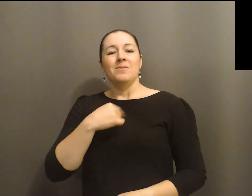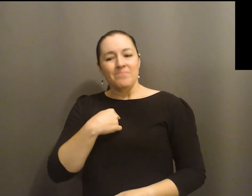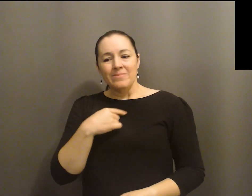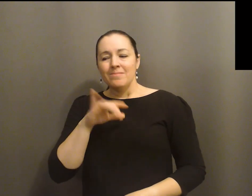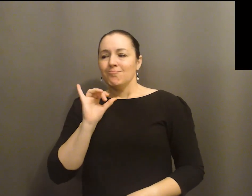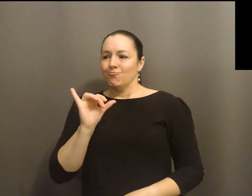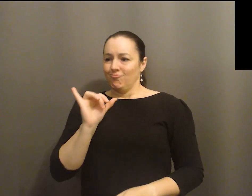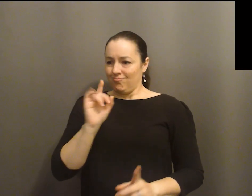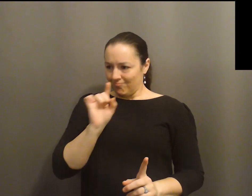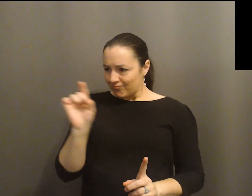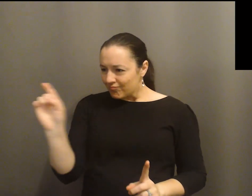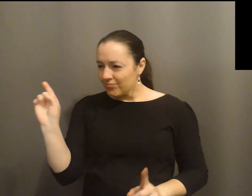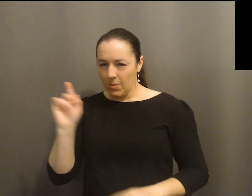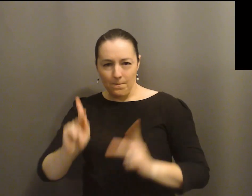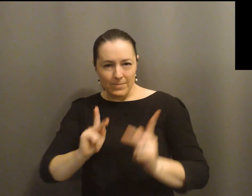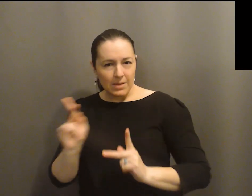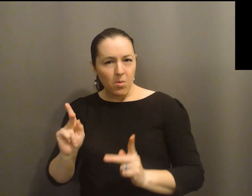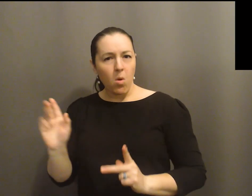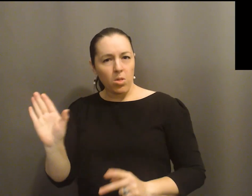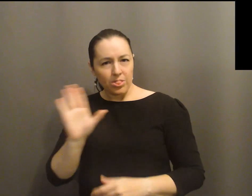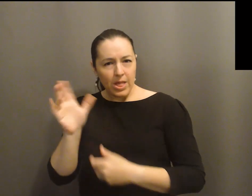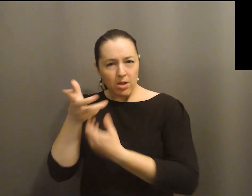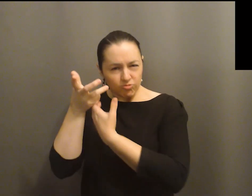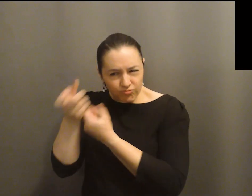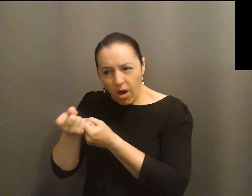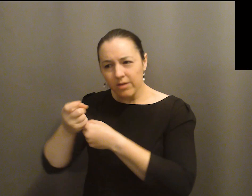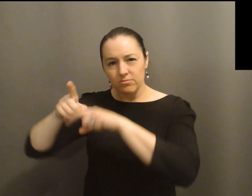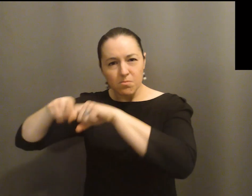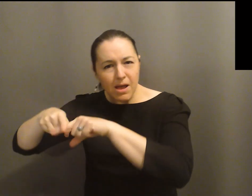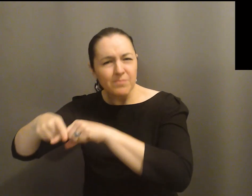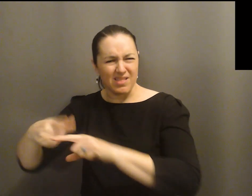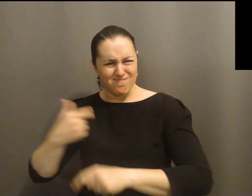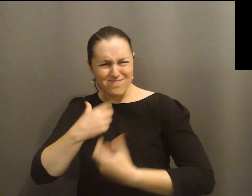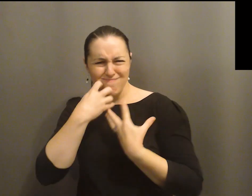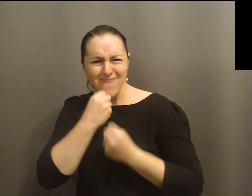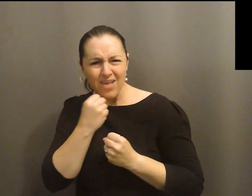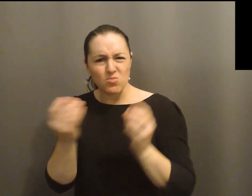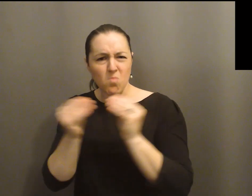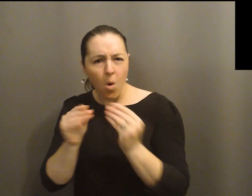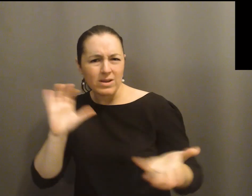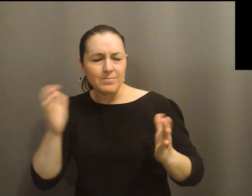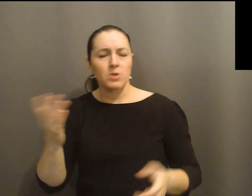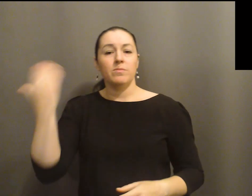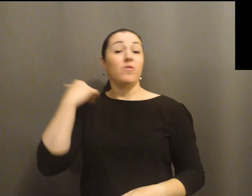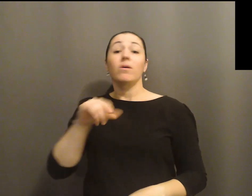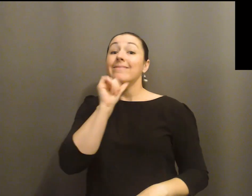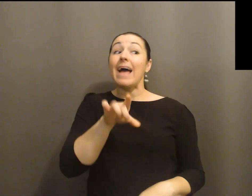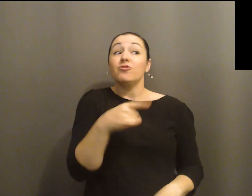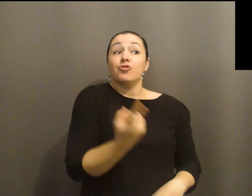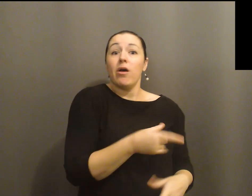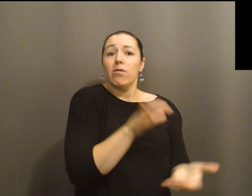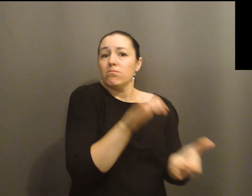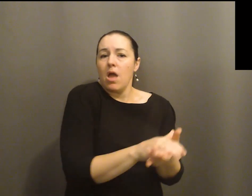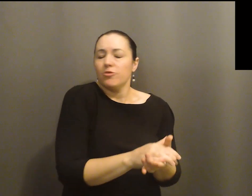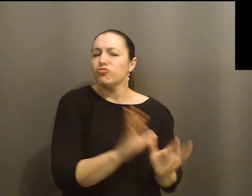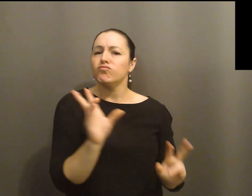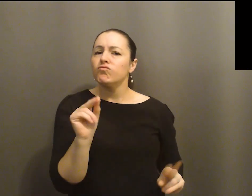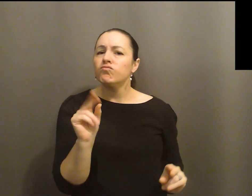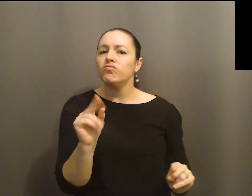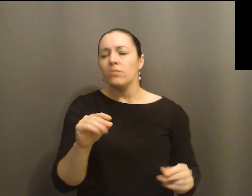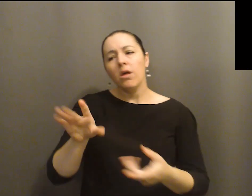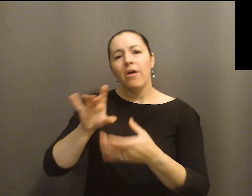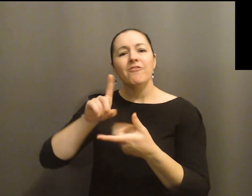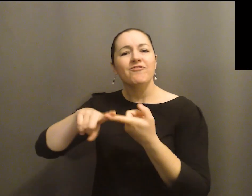faithfulness In the lives of people Around me I value faithfulness More than ever before And it's not just About faithfulness In marriage I value faithfulness In